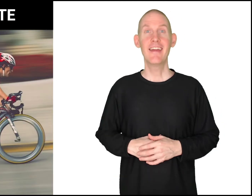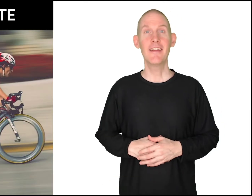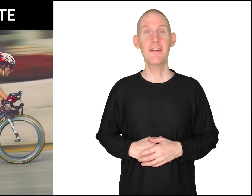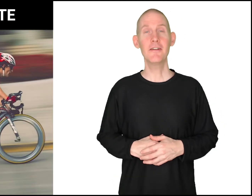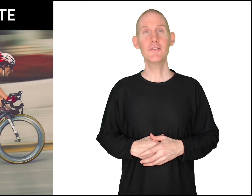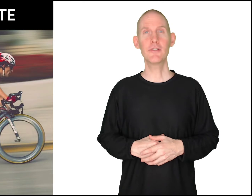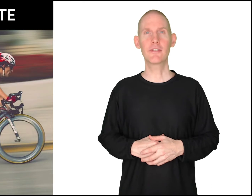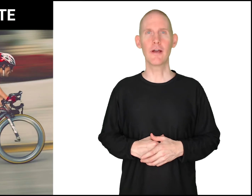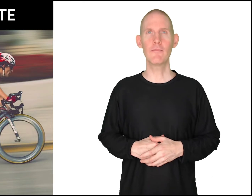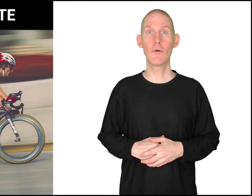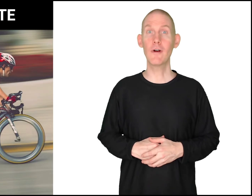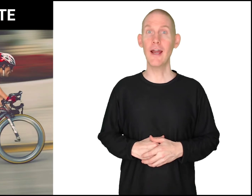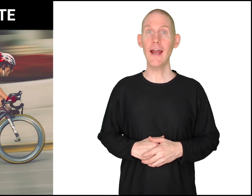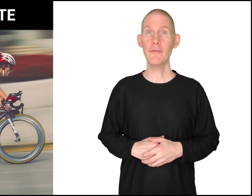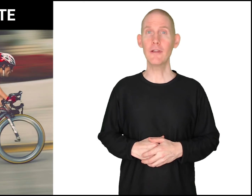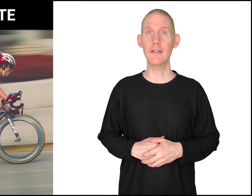Here is the sign for athlete.